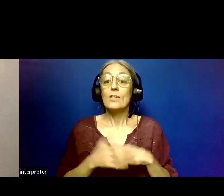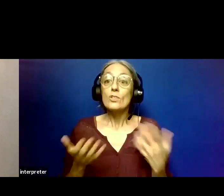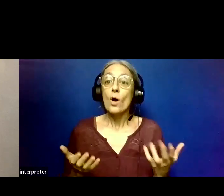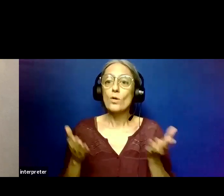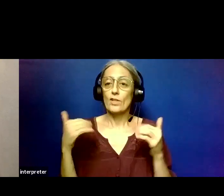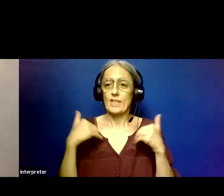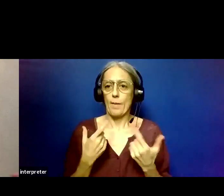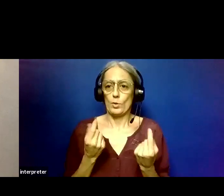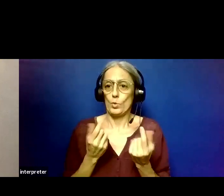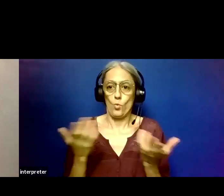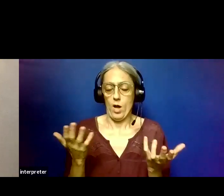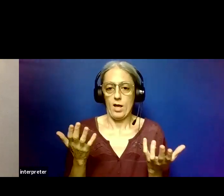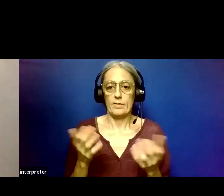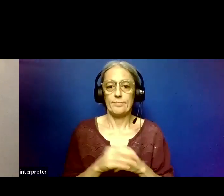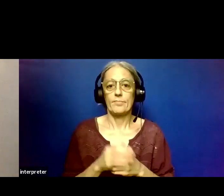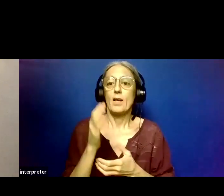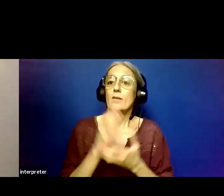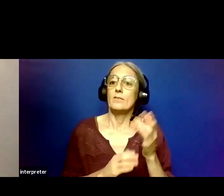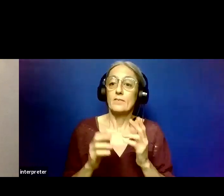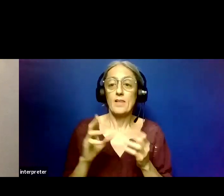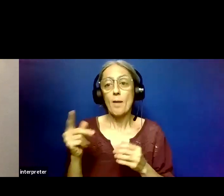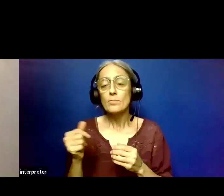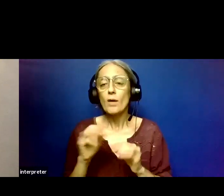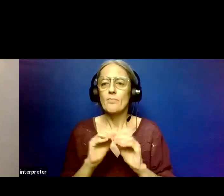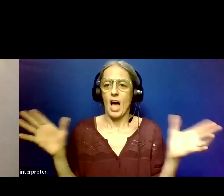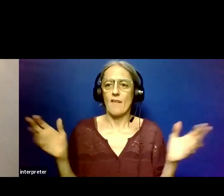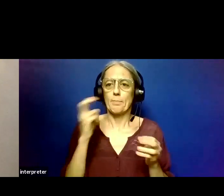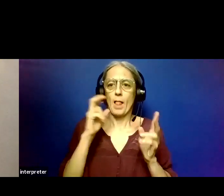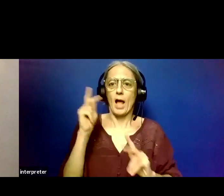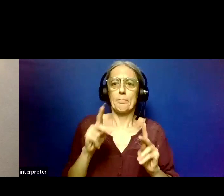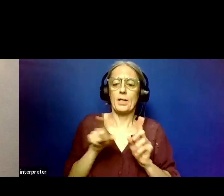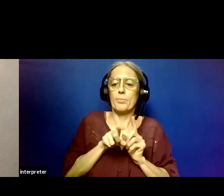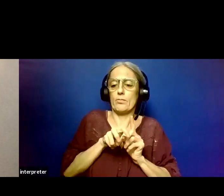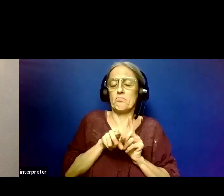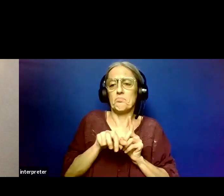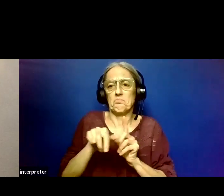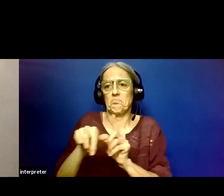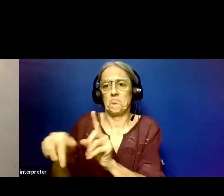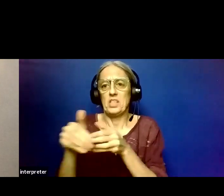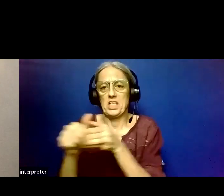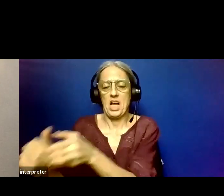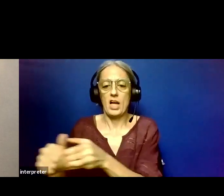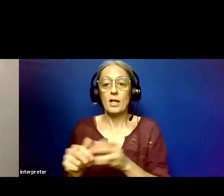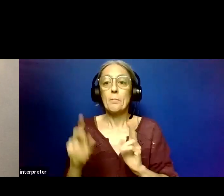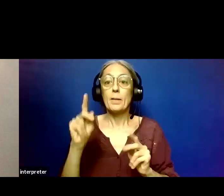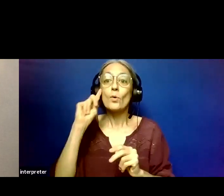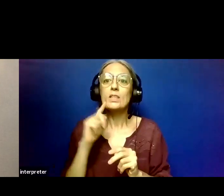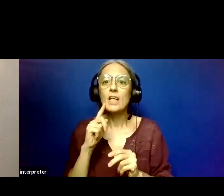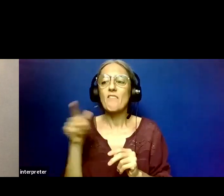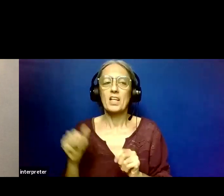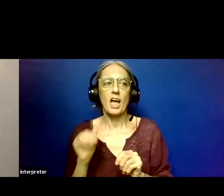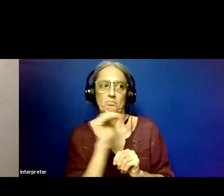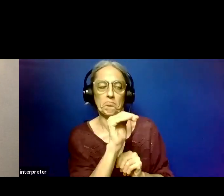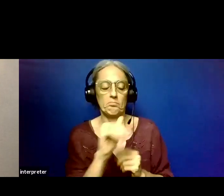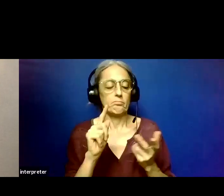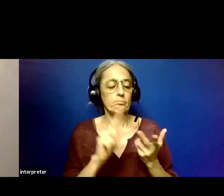Some obviously guide people who are blind, alert people who are deaf, pull a wheelchair, alerting